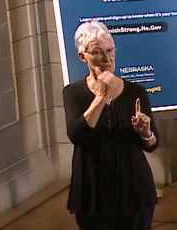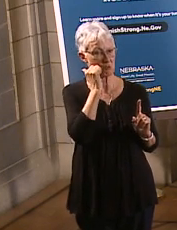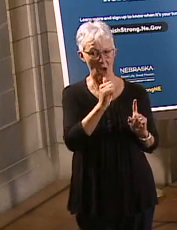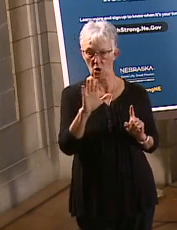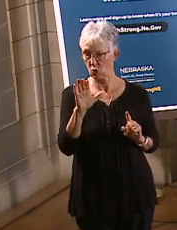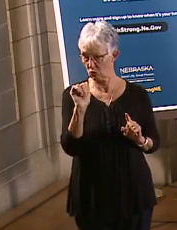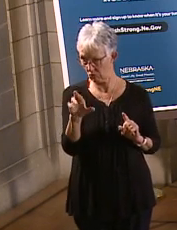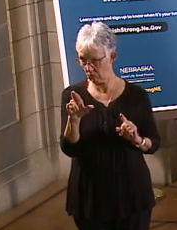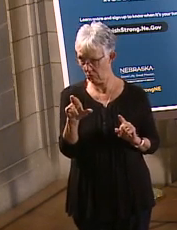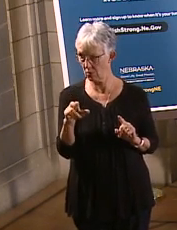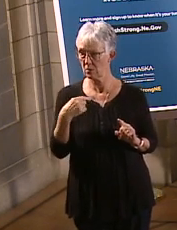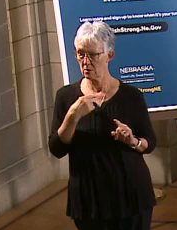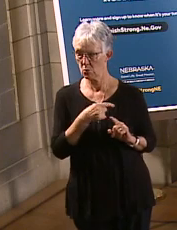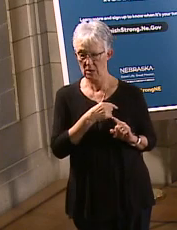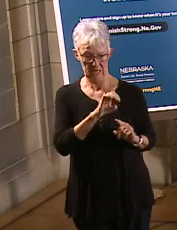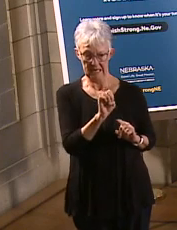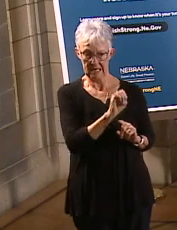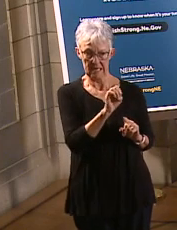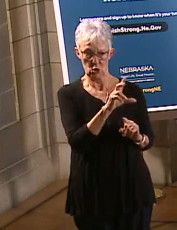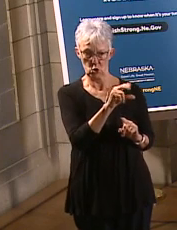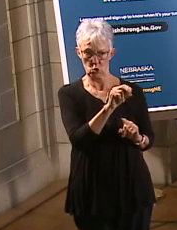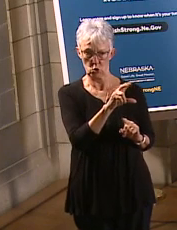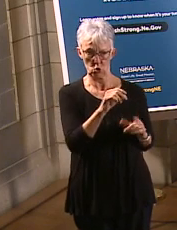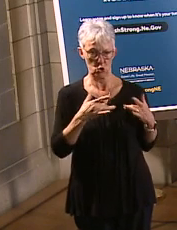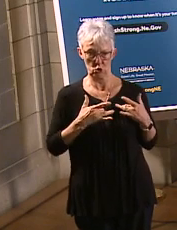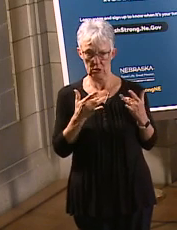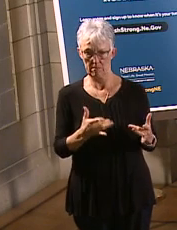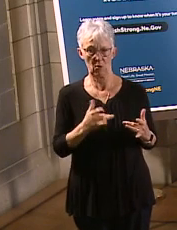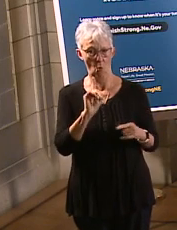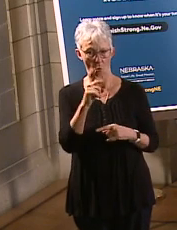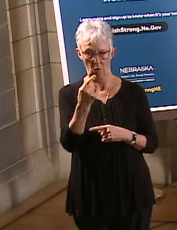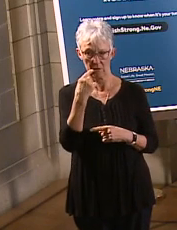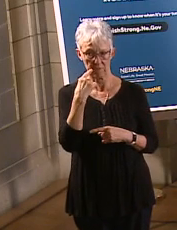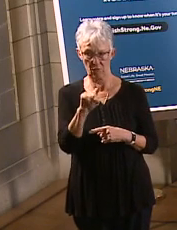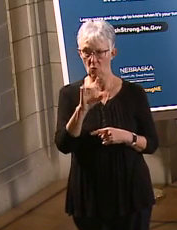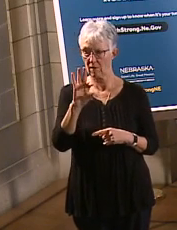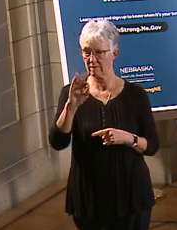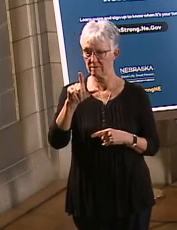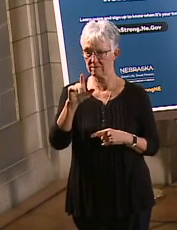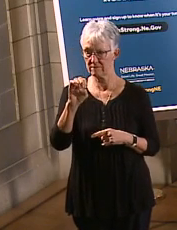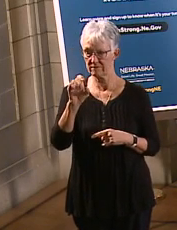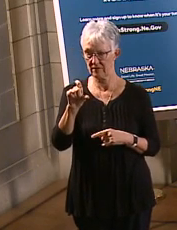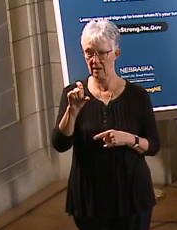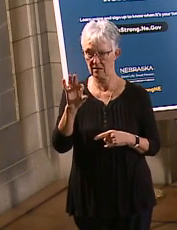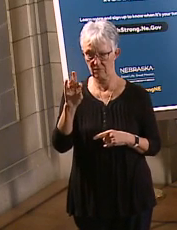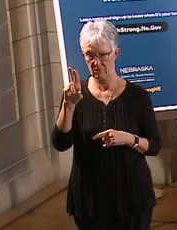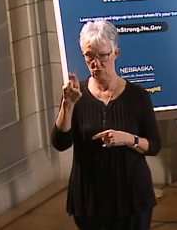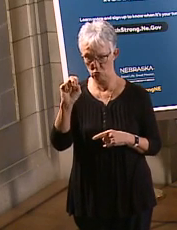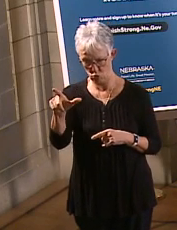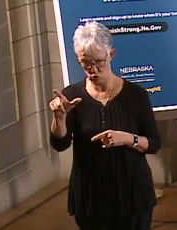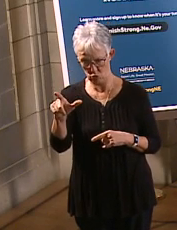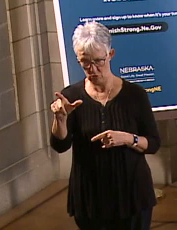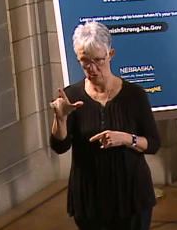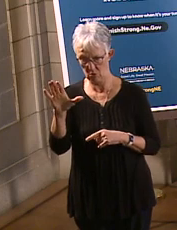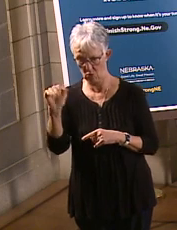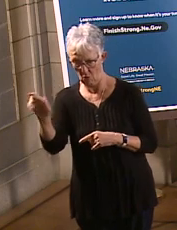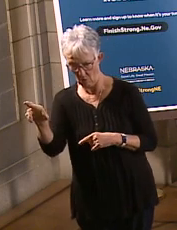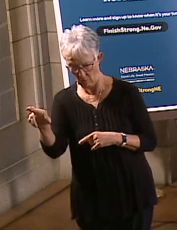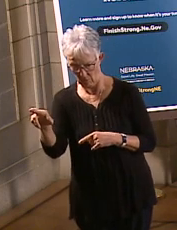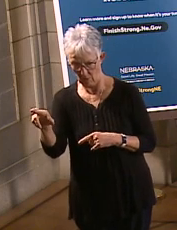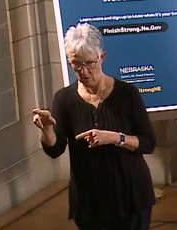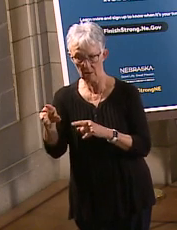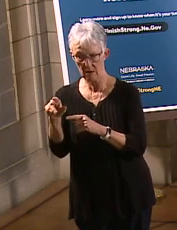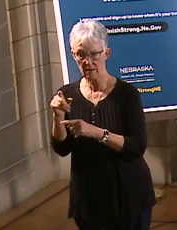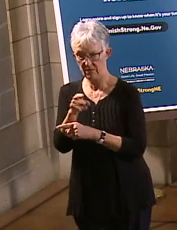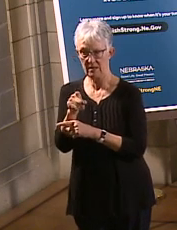put E30, normally you can only use E30 in a flex fuel vehicle, and that is still all they're certified for today, but we wanted to